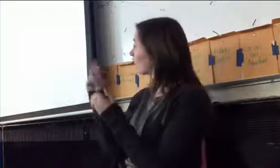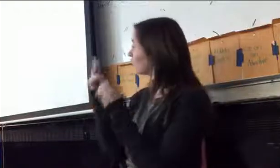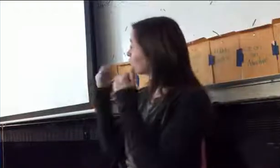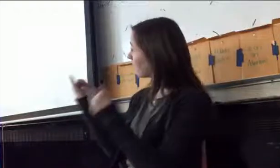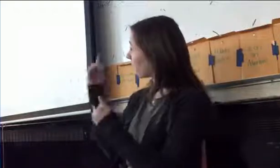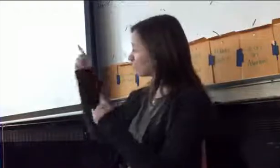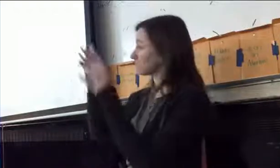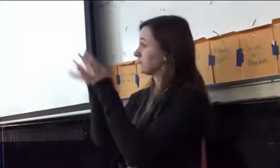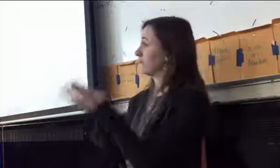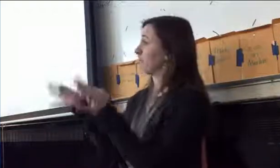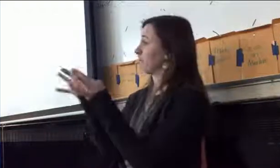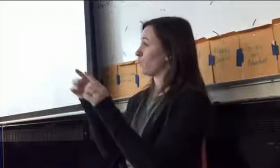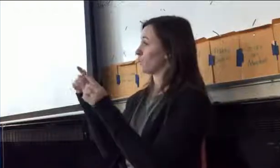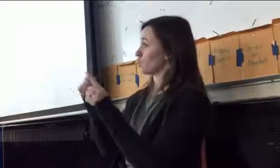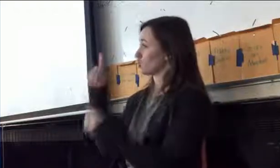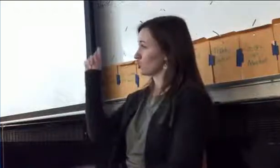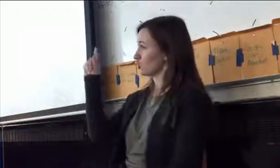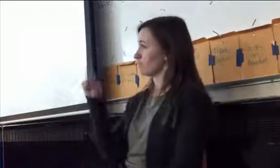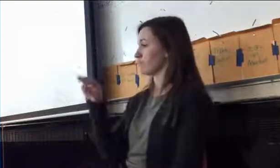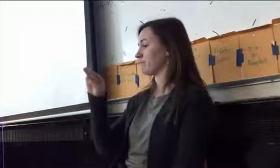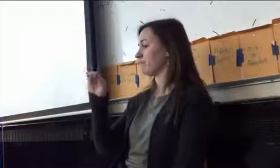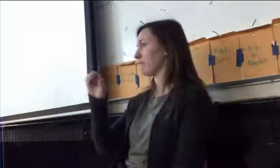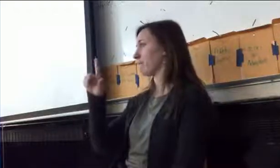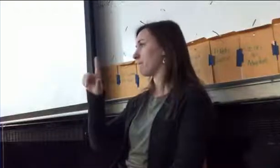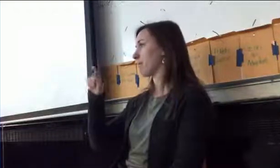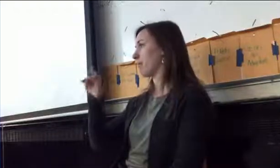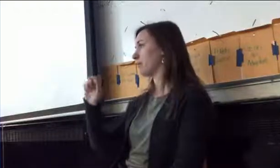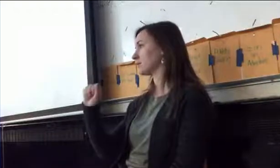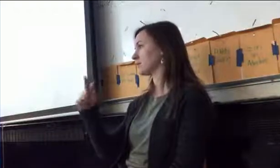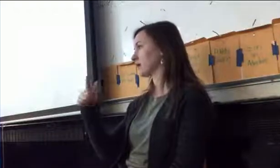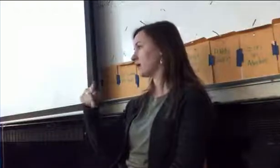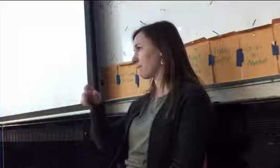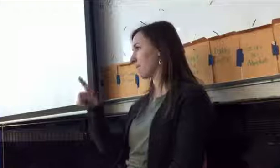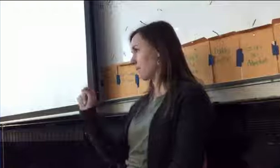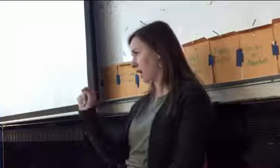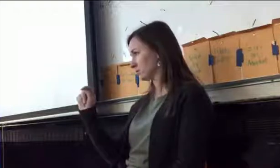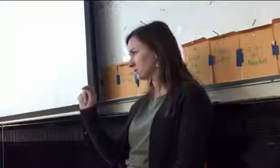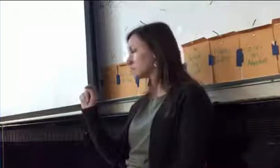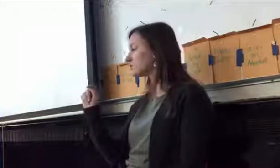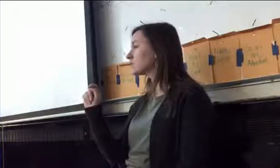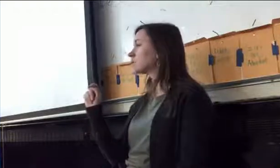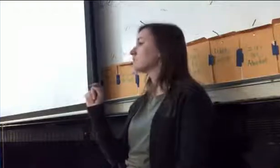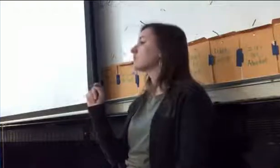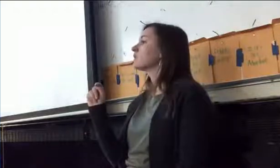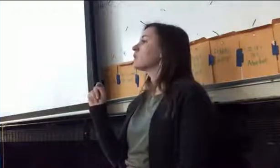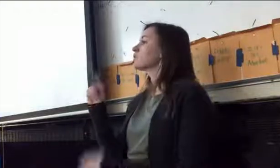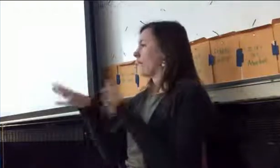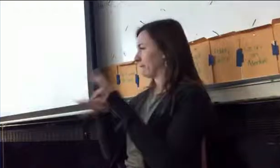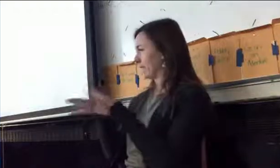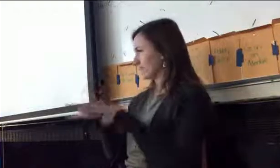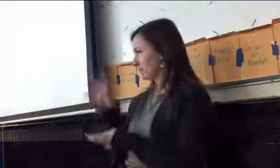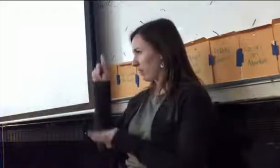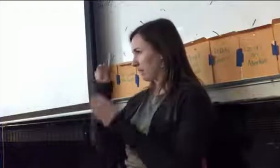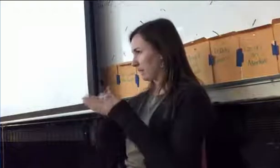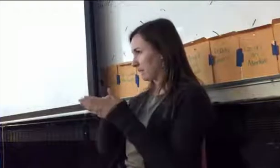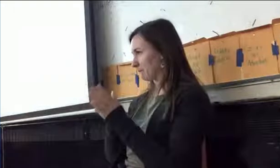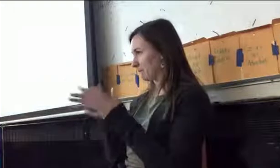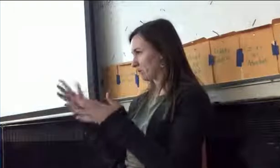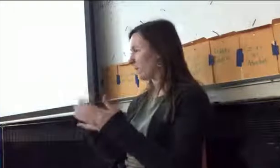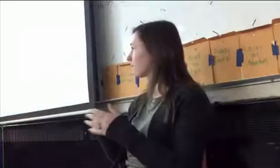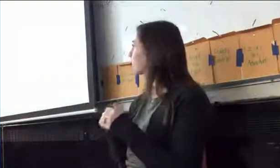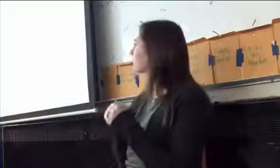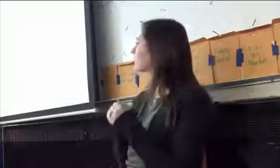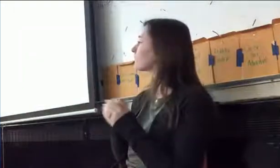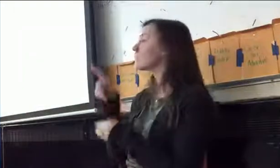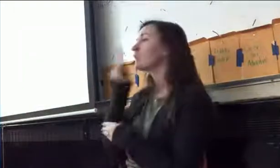by certain people, especially right now in our government. It's actually talked about a lot. So let me explain what a melting pot basically is. Now,